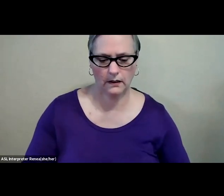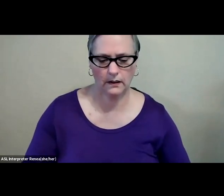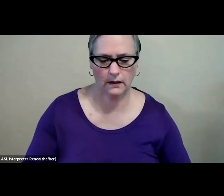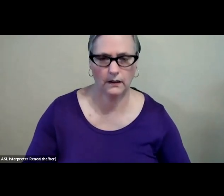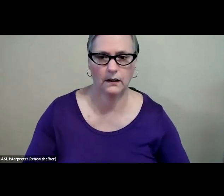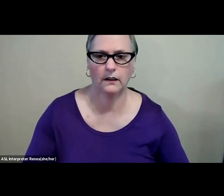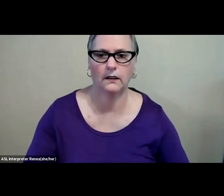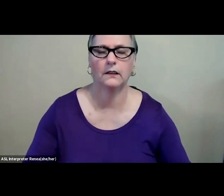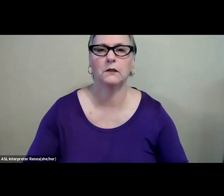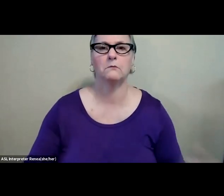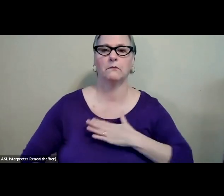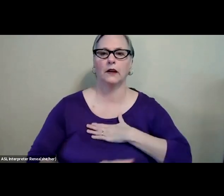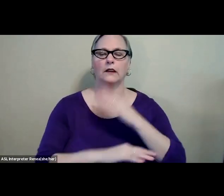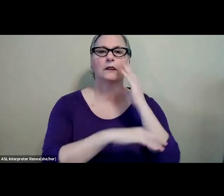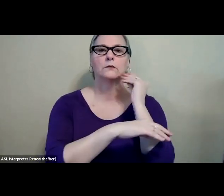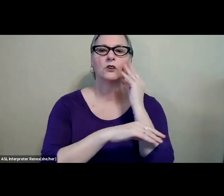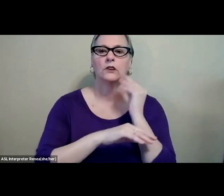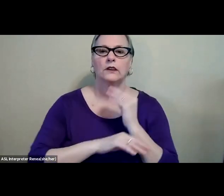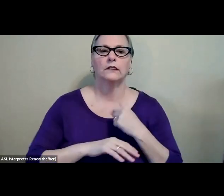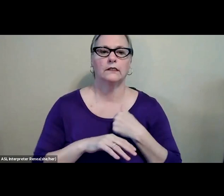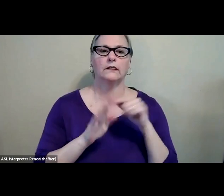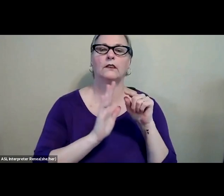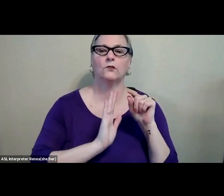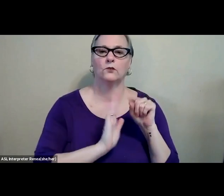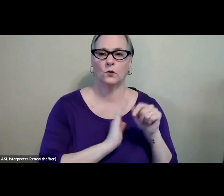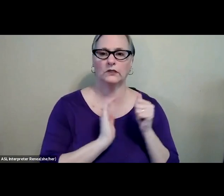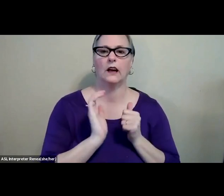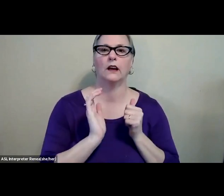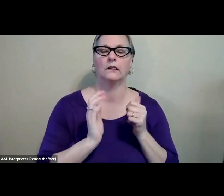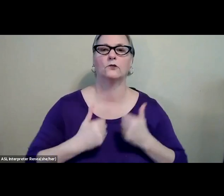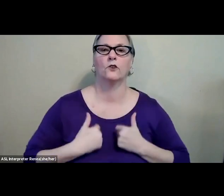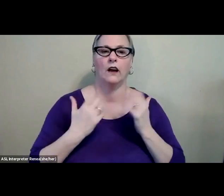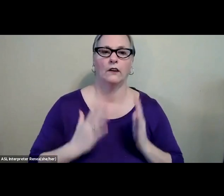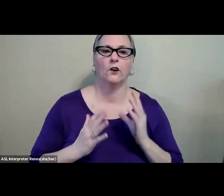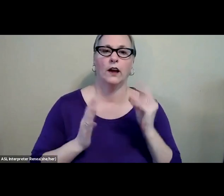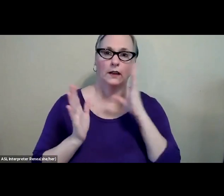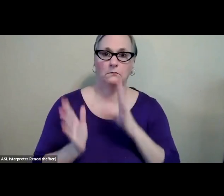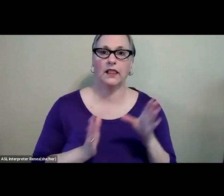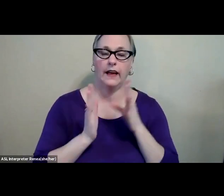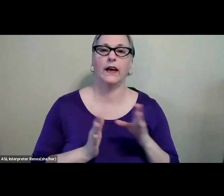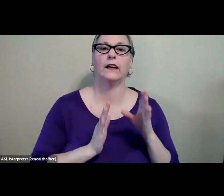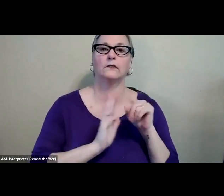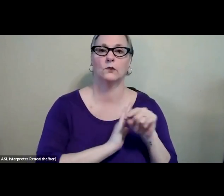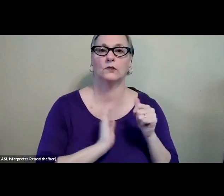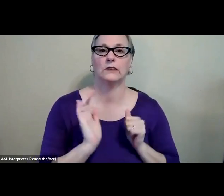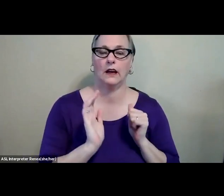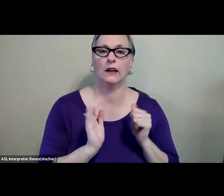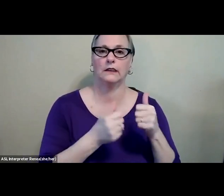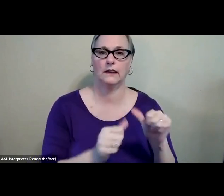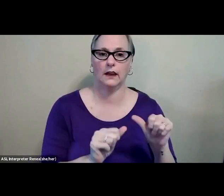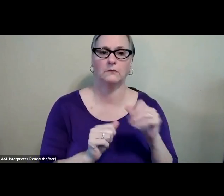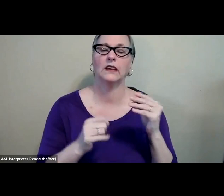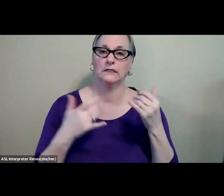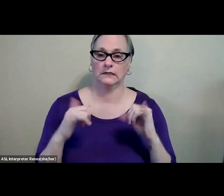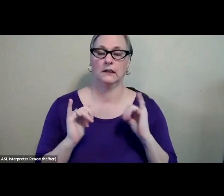survivor as somebody who has planned suicide attempts and still experiences um times of wanting